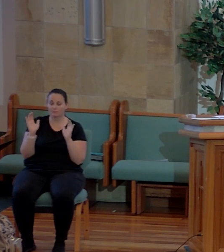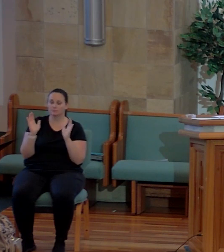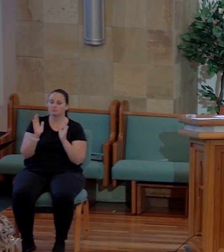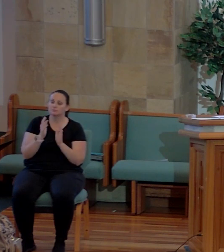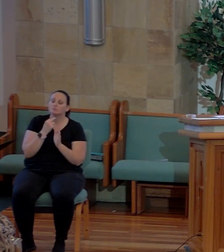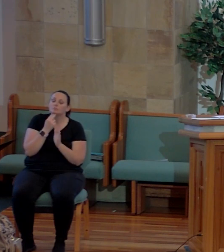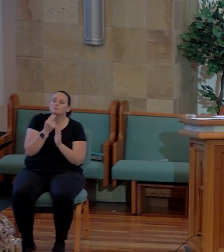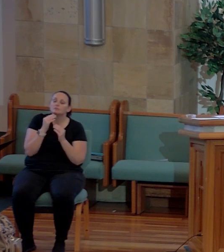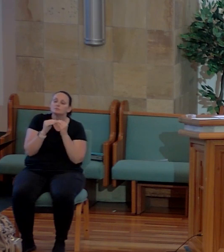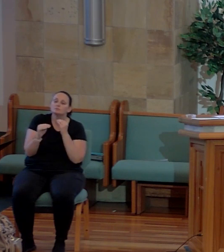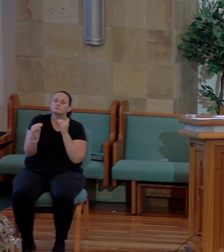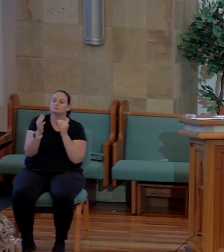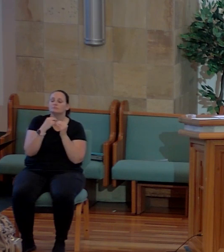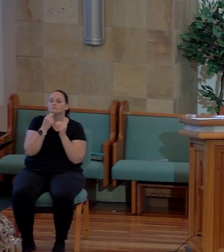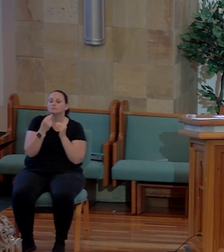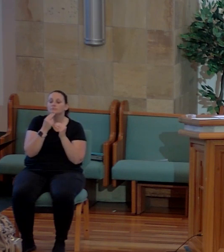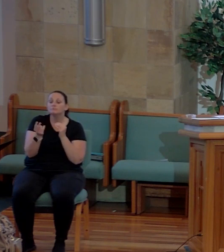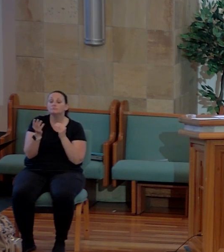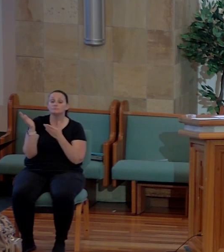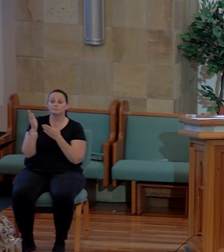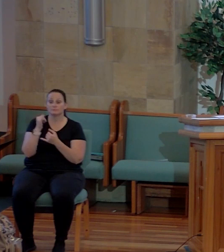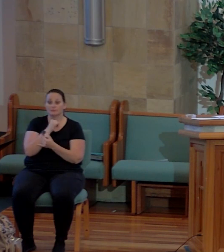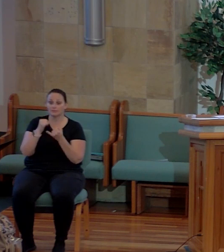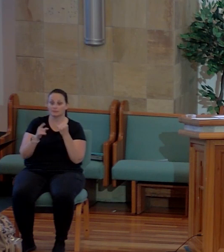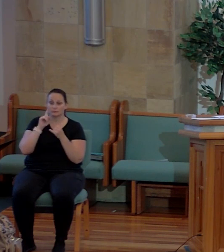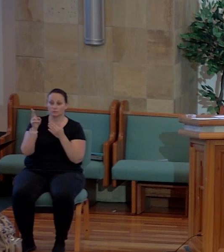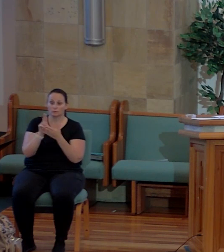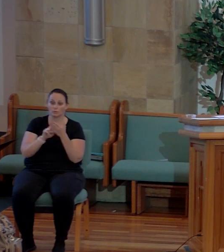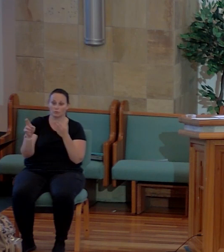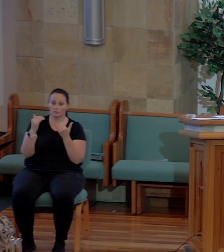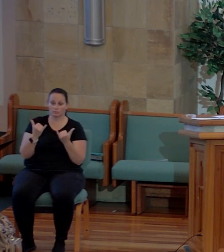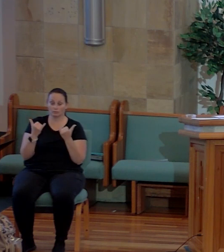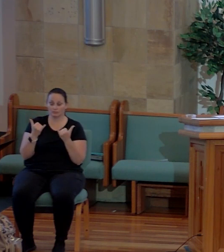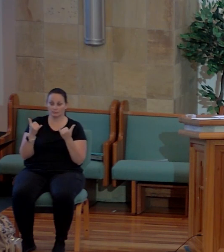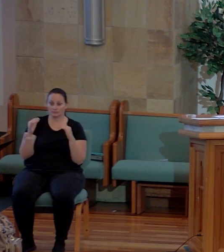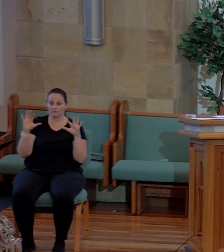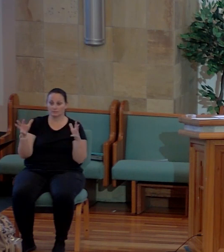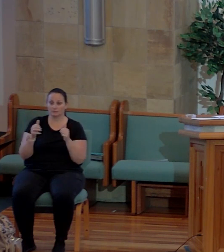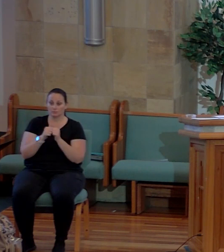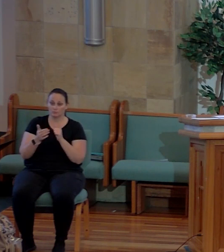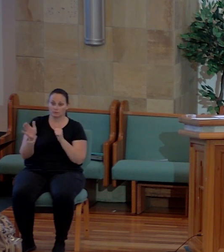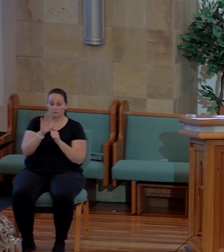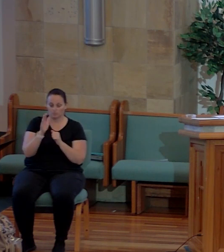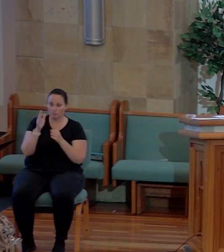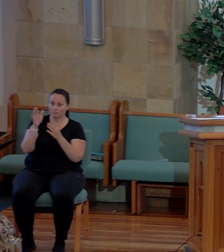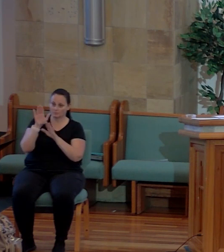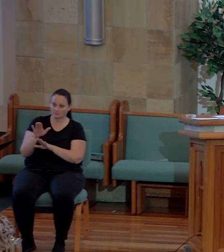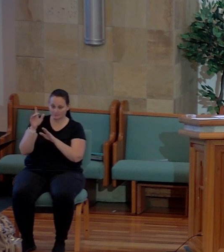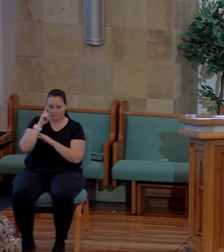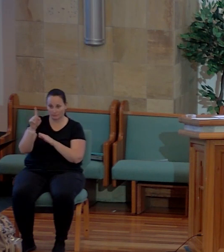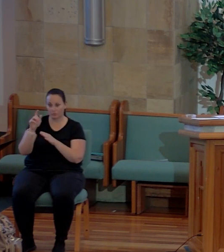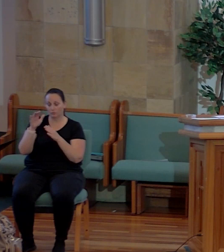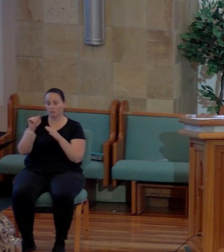voice. Bring us at the last into your holy presence and gather us with your saints around the altar of